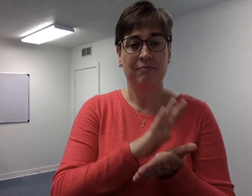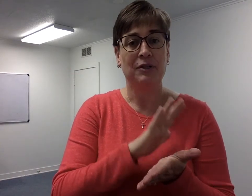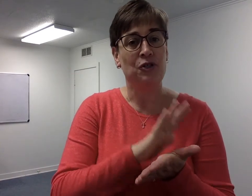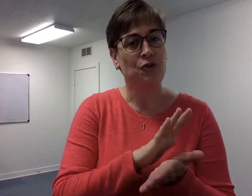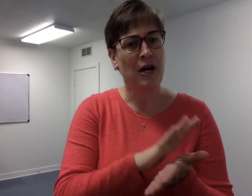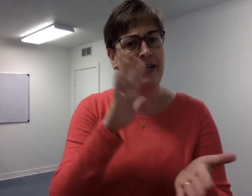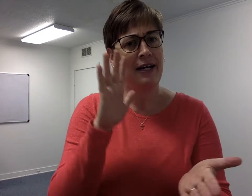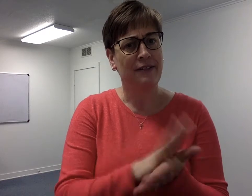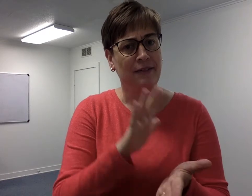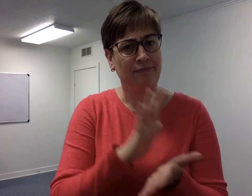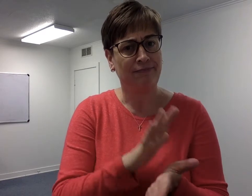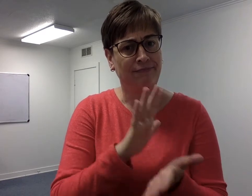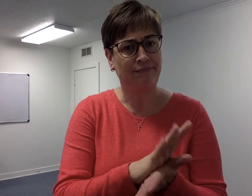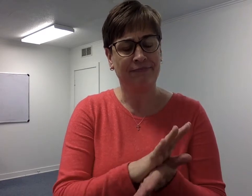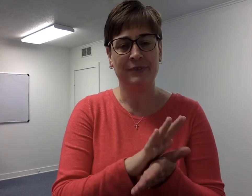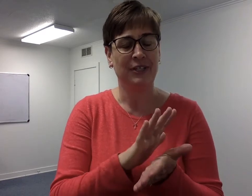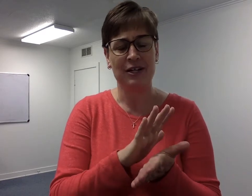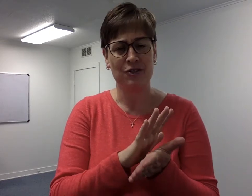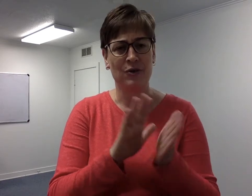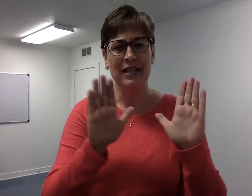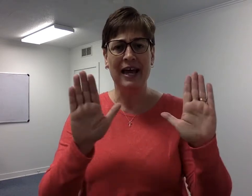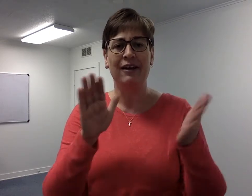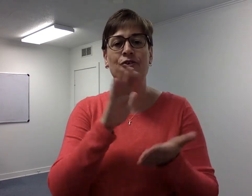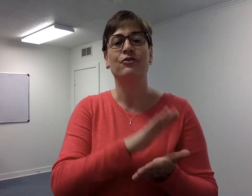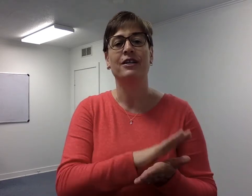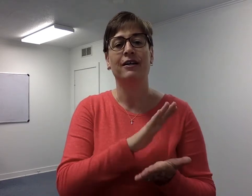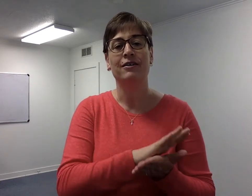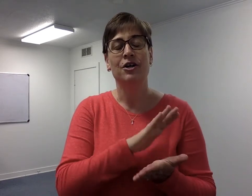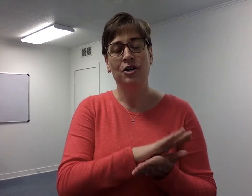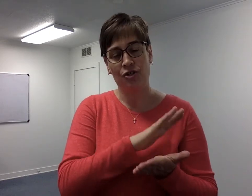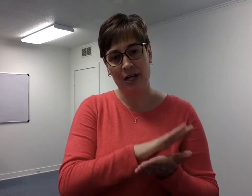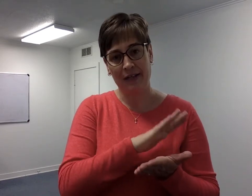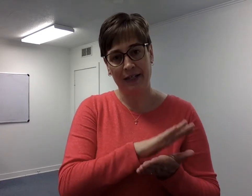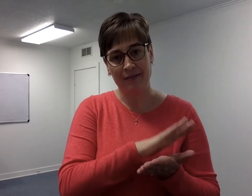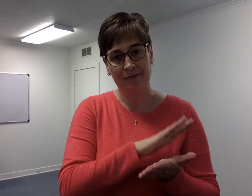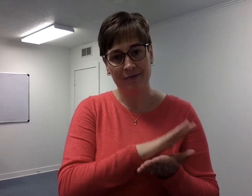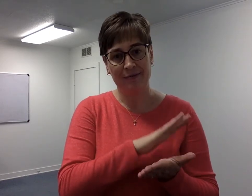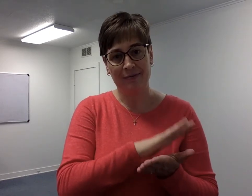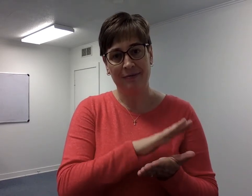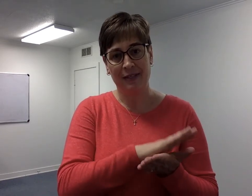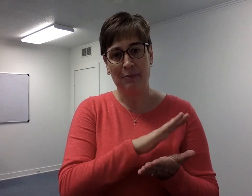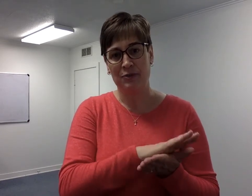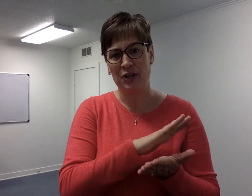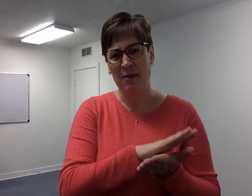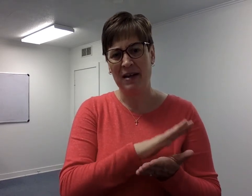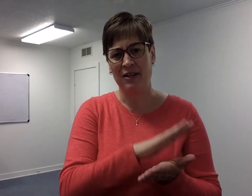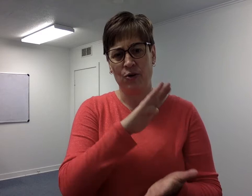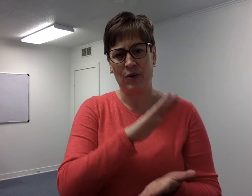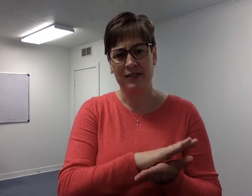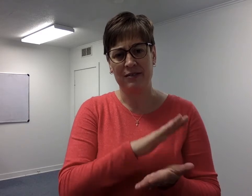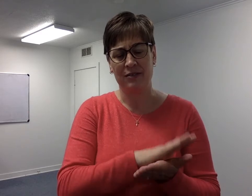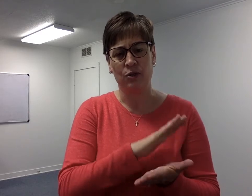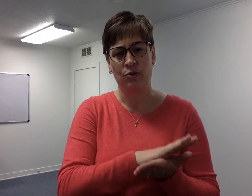but you're trying not doing that. You're just gonna gently clap them so you're not making noise. So